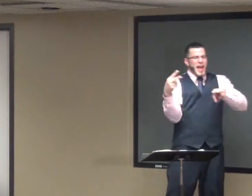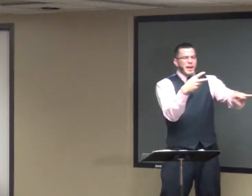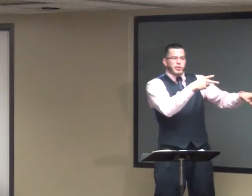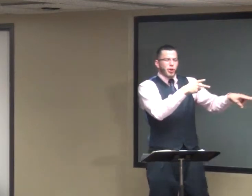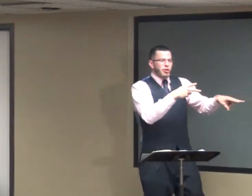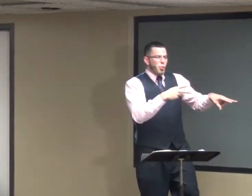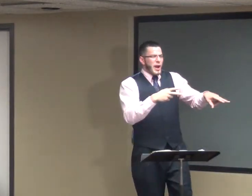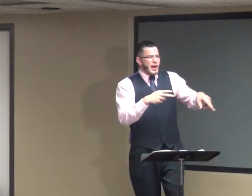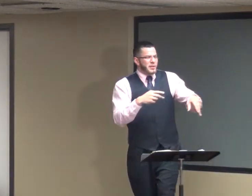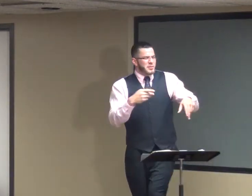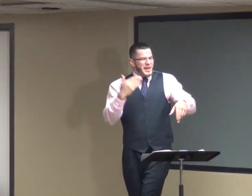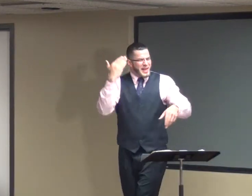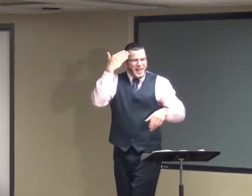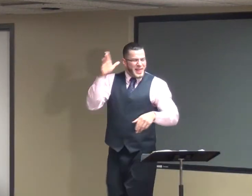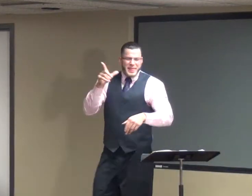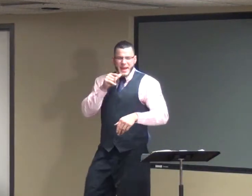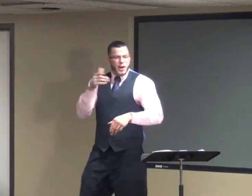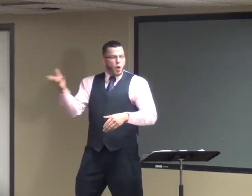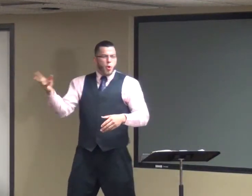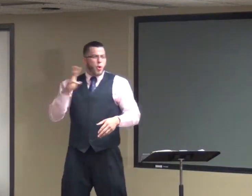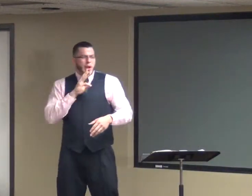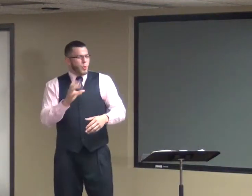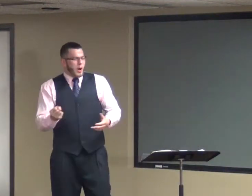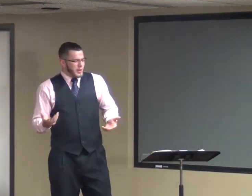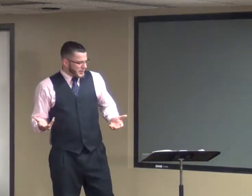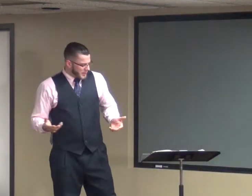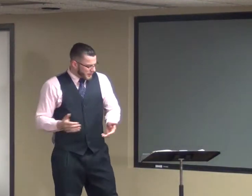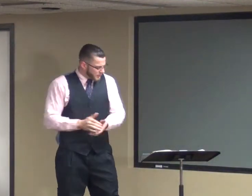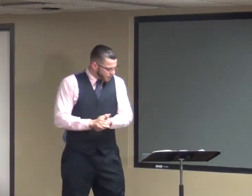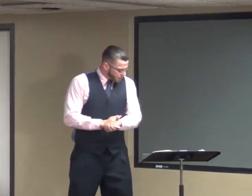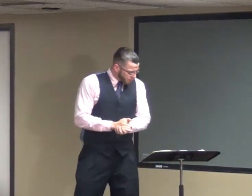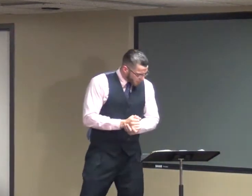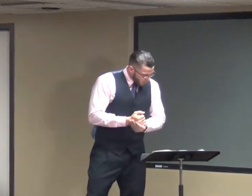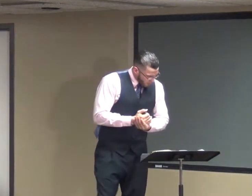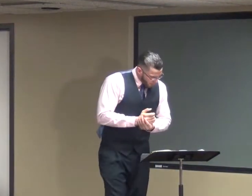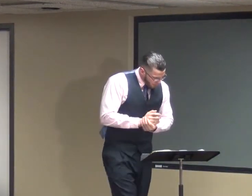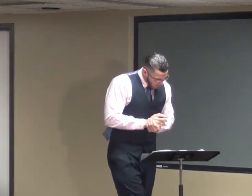and they turned away. They didn't know who he was.